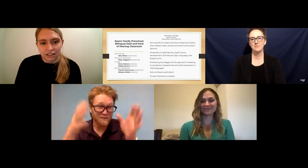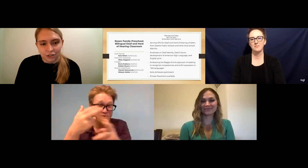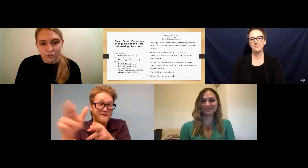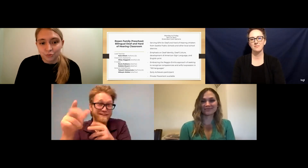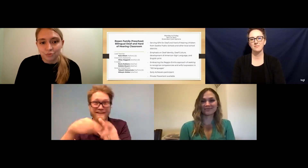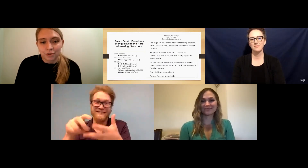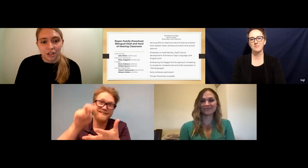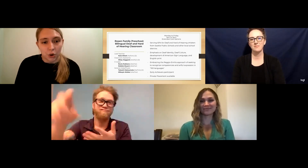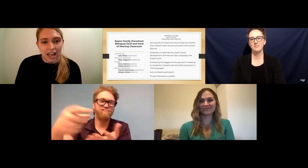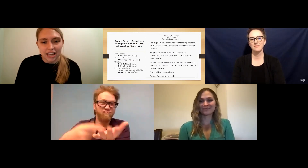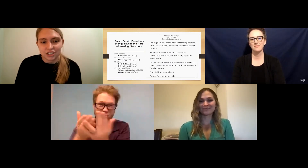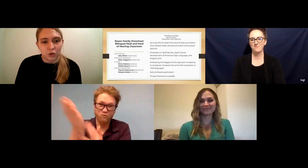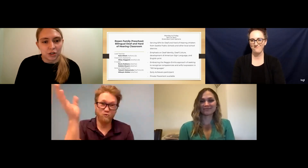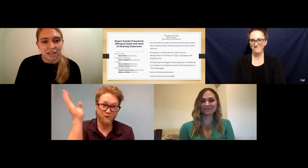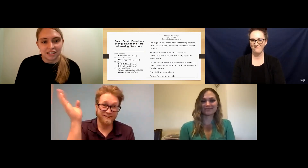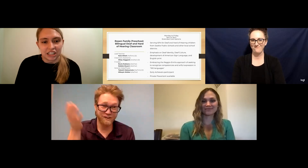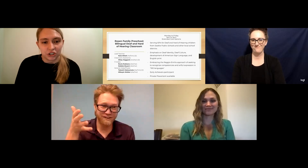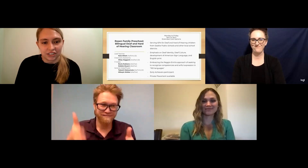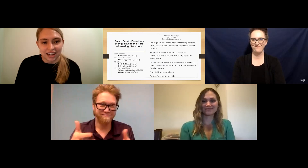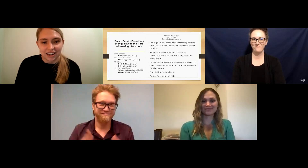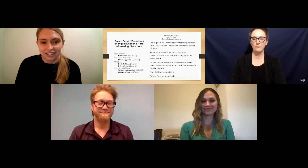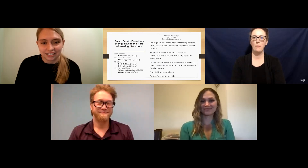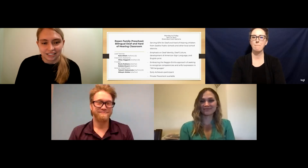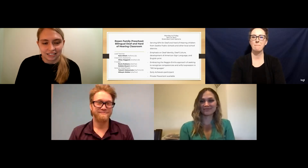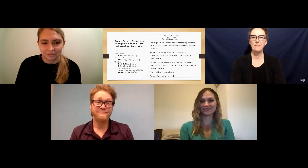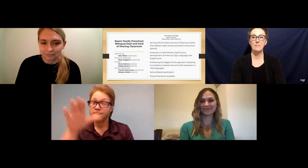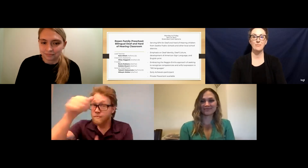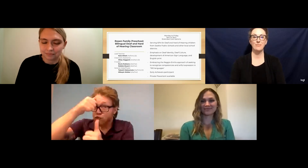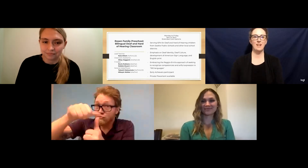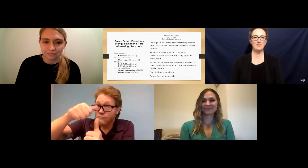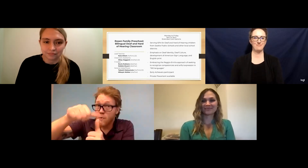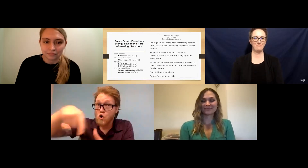immersion classroom go ahead so you can meet the teachers there.